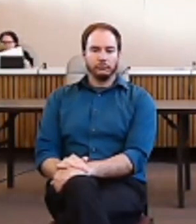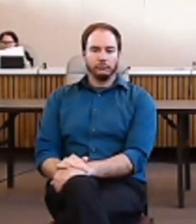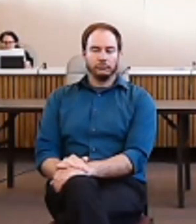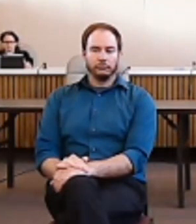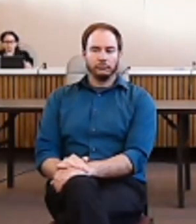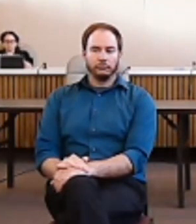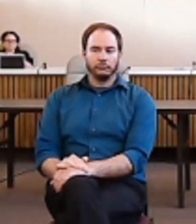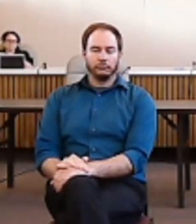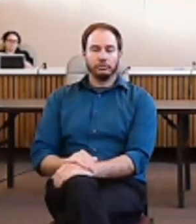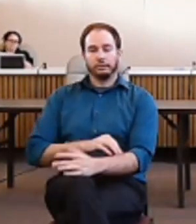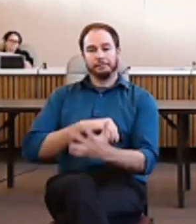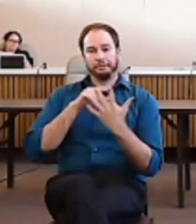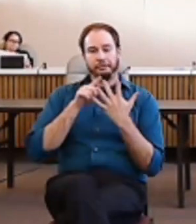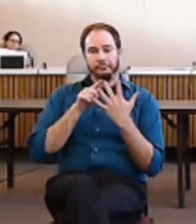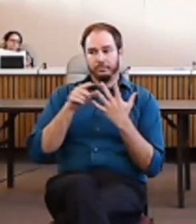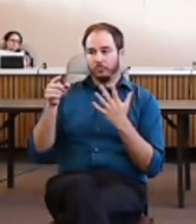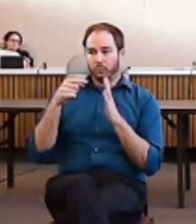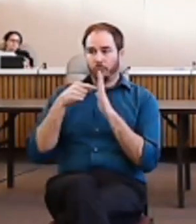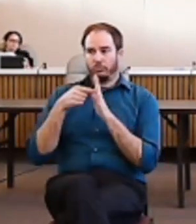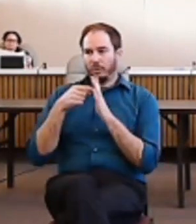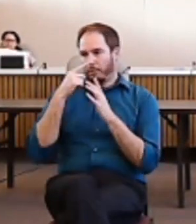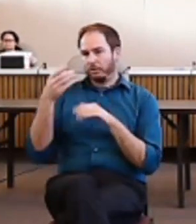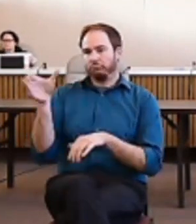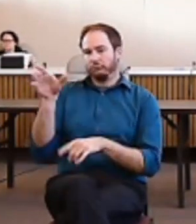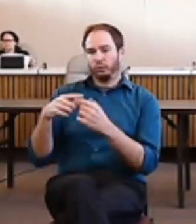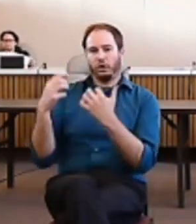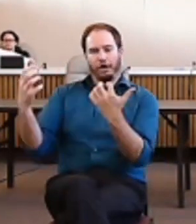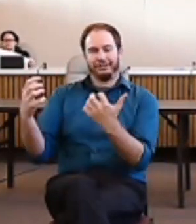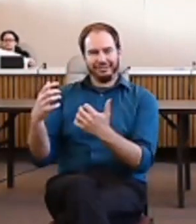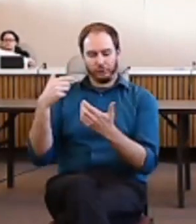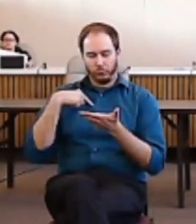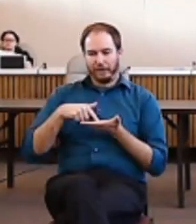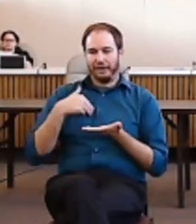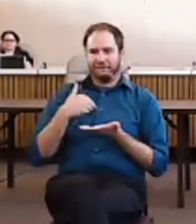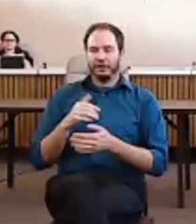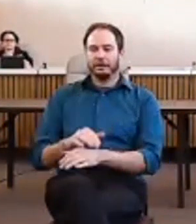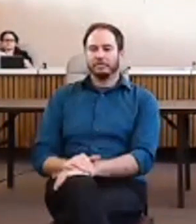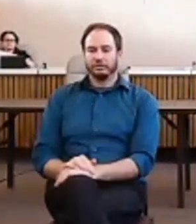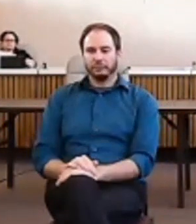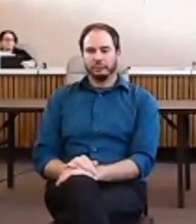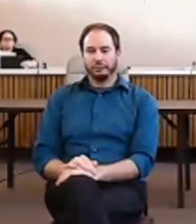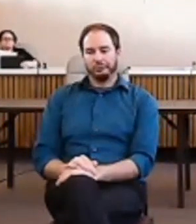Since if you're going to be showing what we've got here, do you want to point that towards the audience?